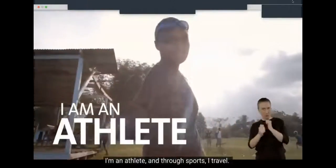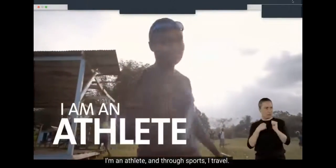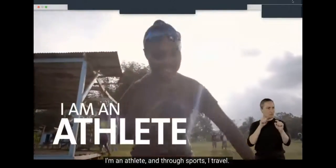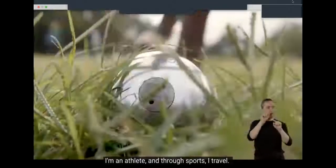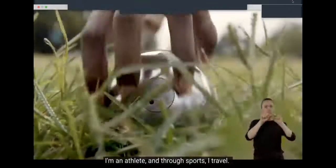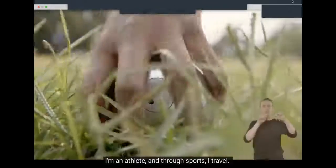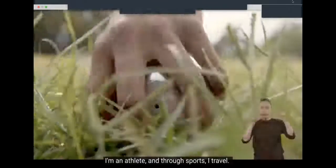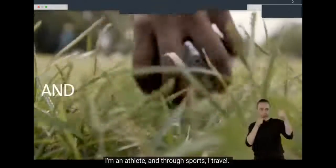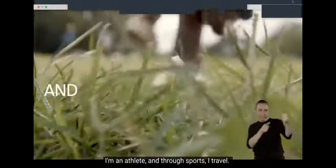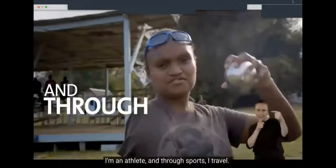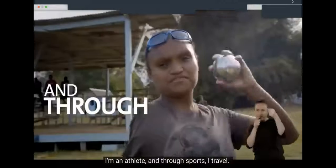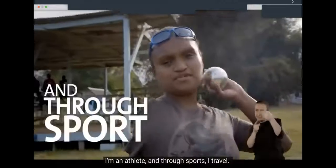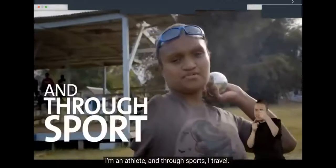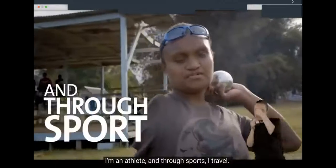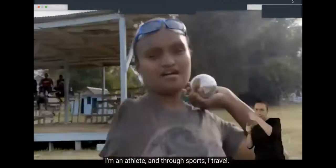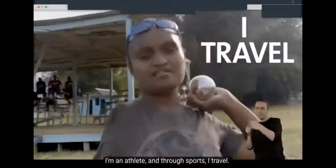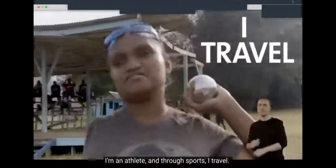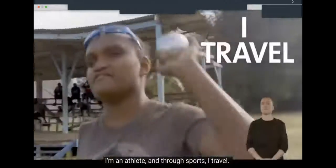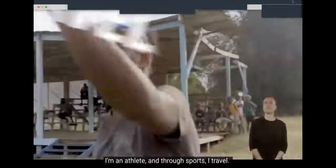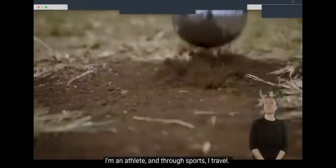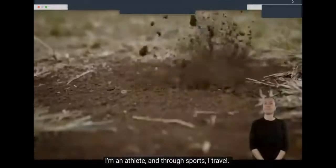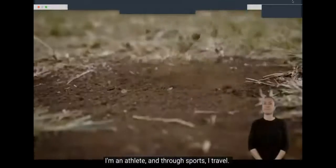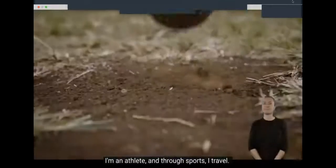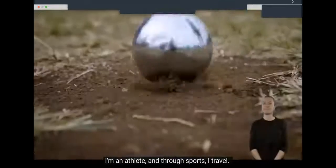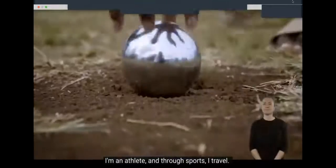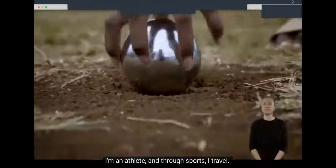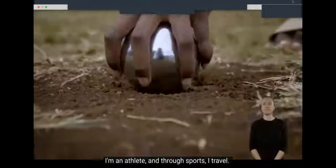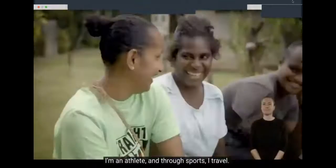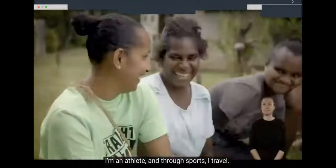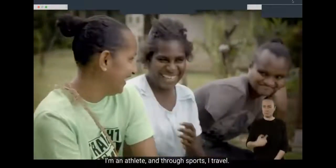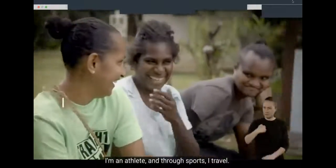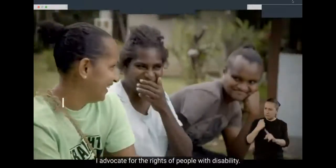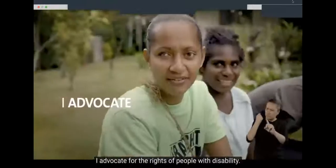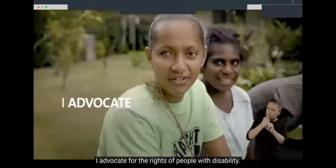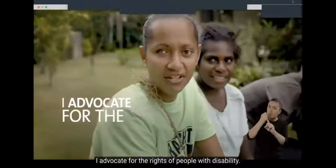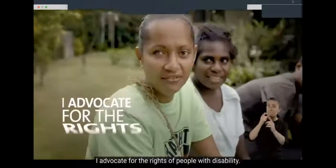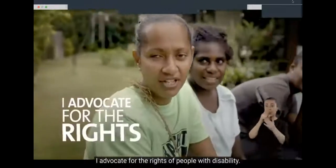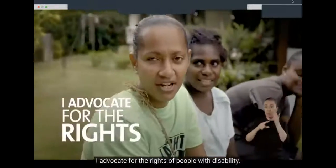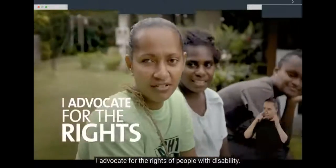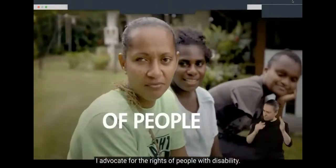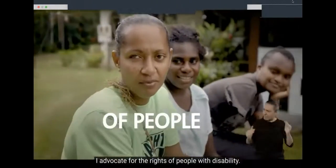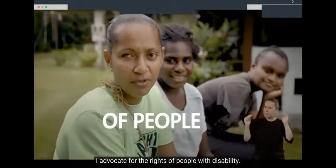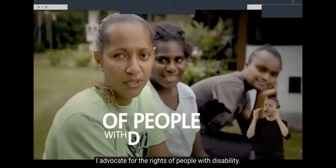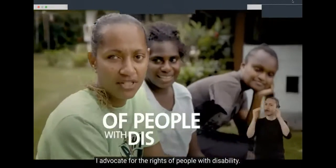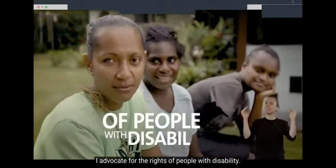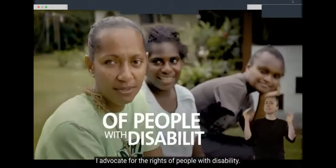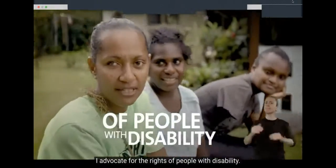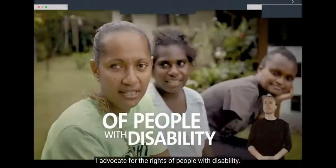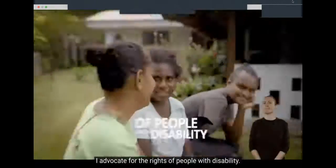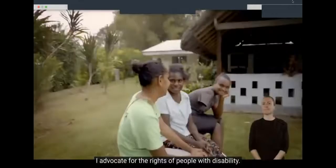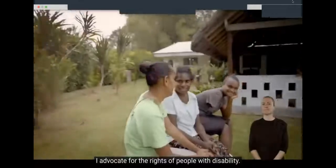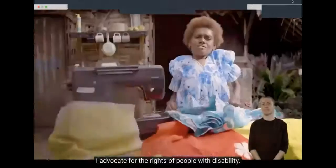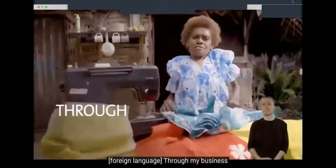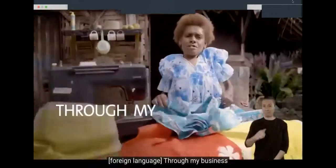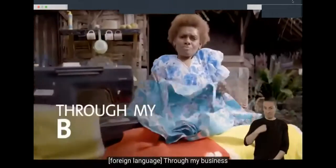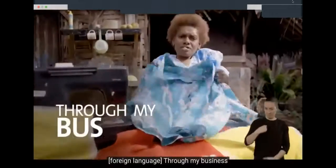House. I am an athlete, and through sports, I travel. I advocate for the rights of people with